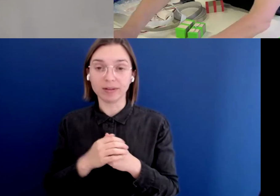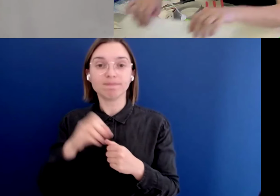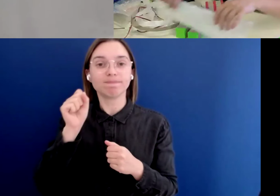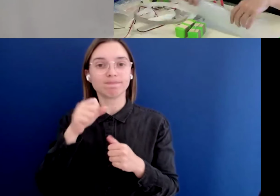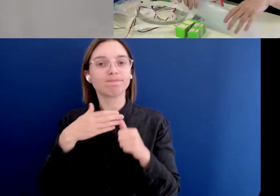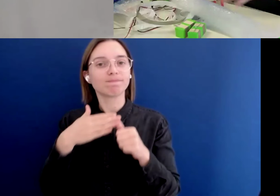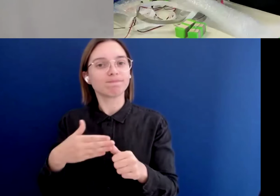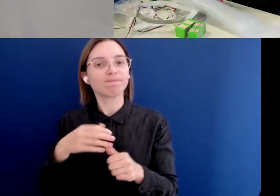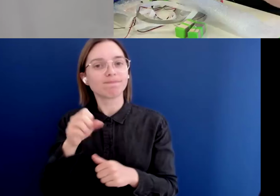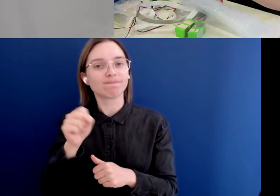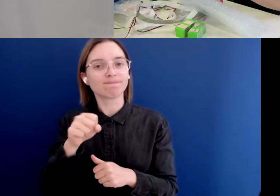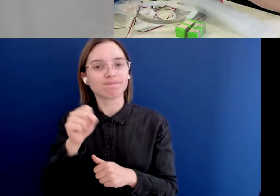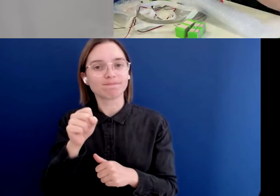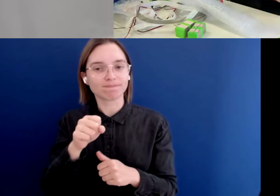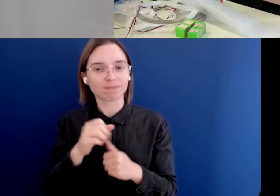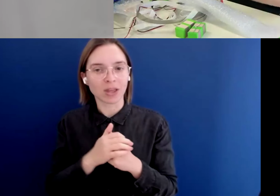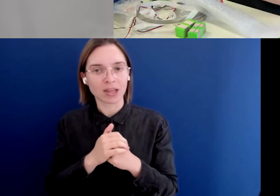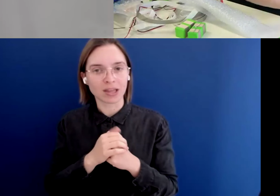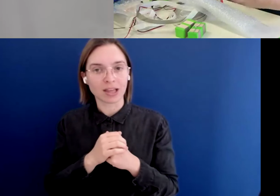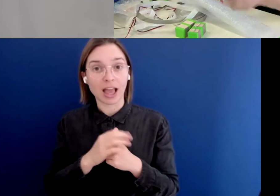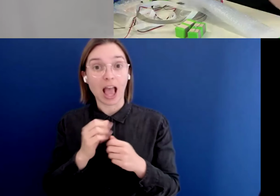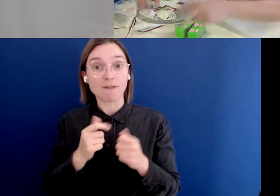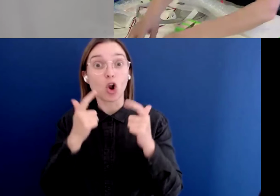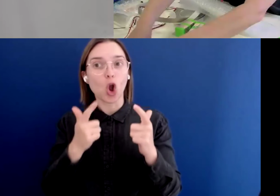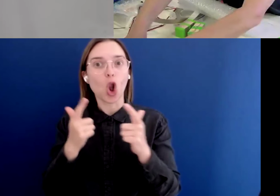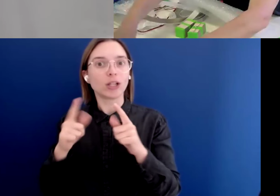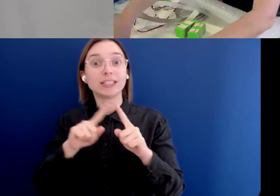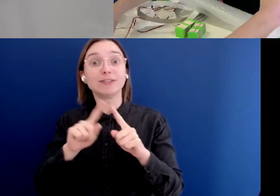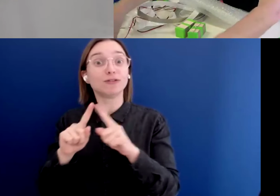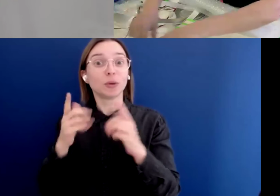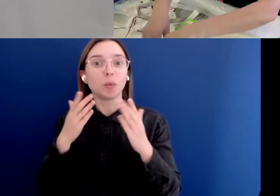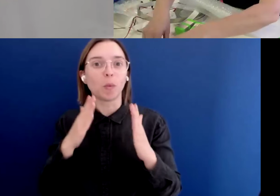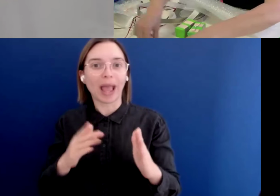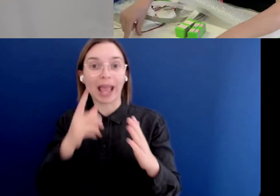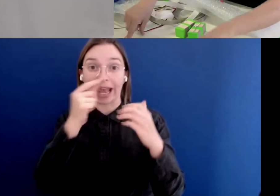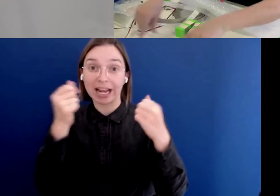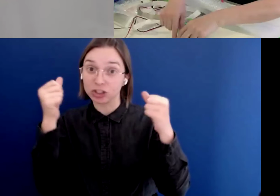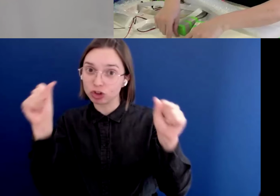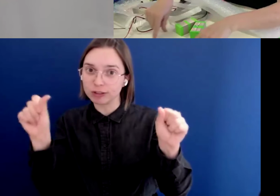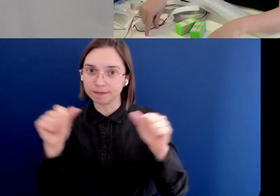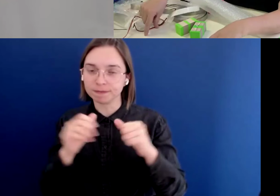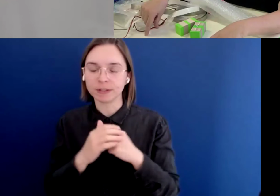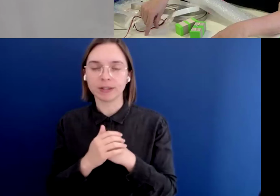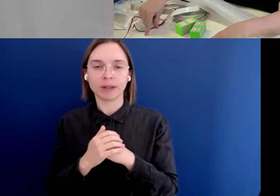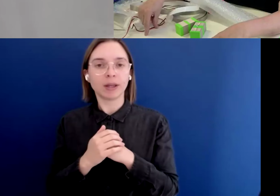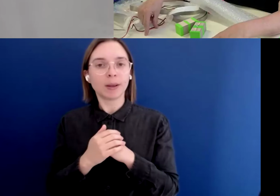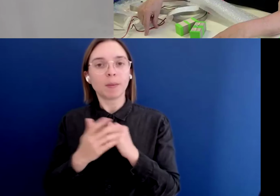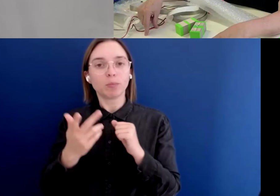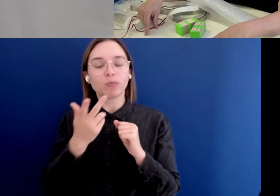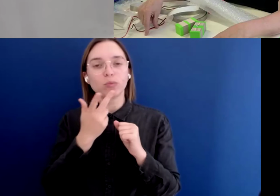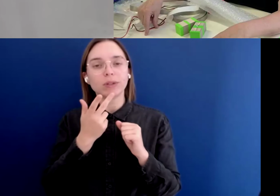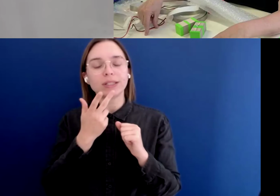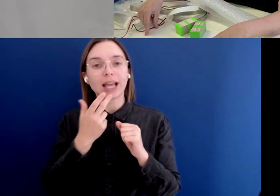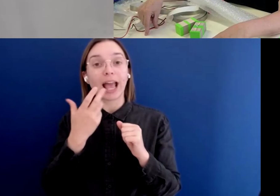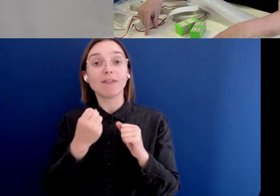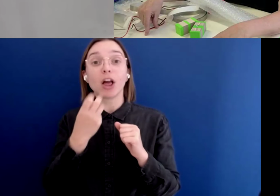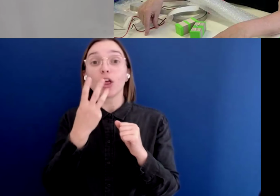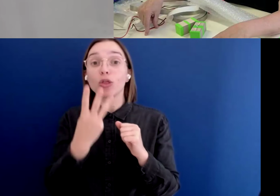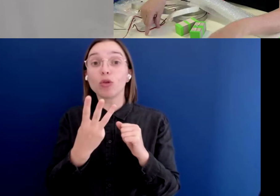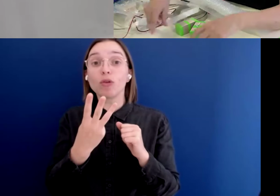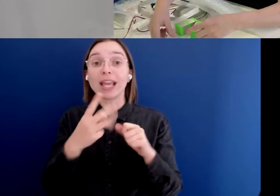of, there's lots of different ways you could do it. Okay, if you had 3 different sets of tape